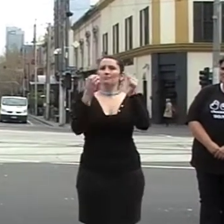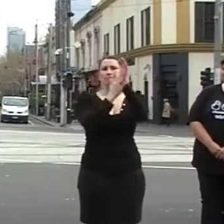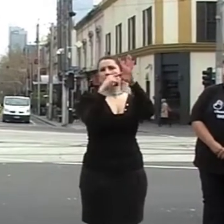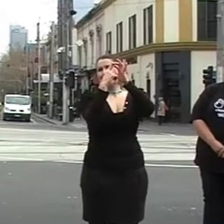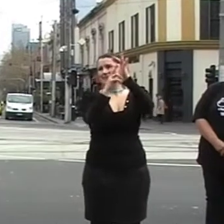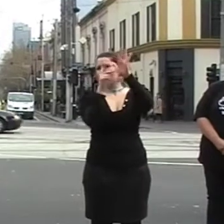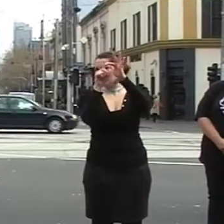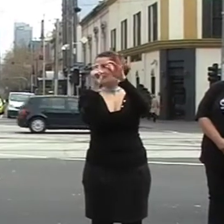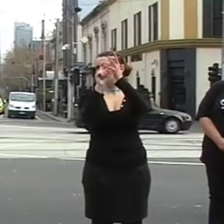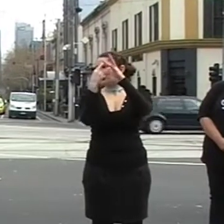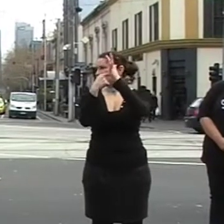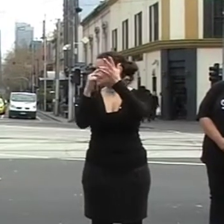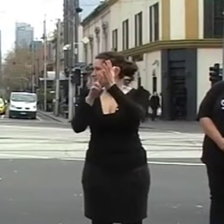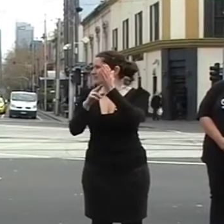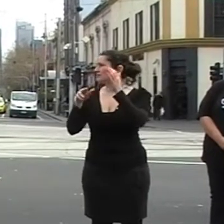Maxine Buxton,